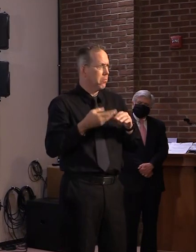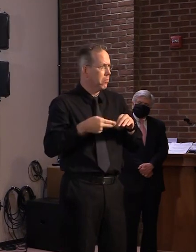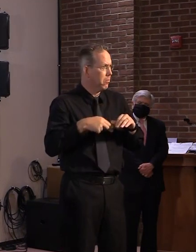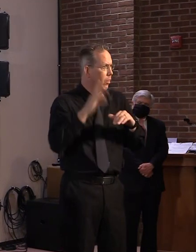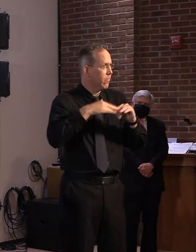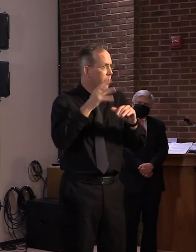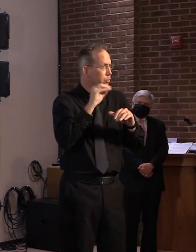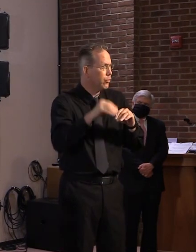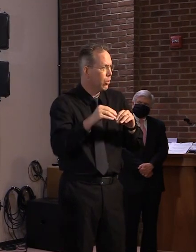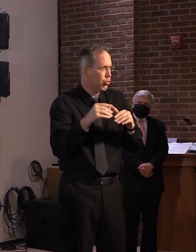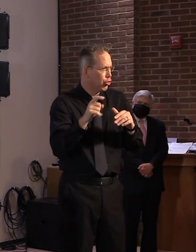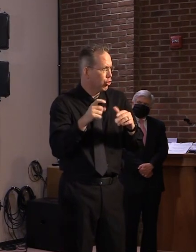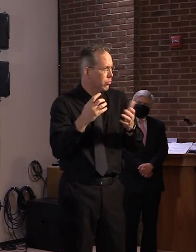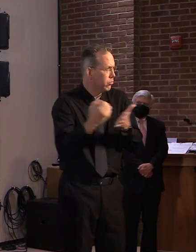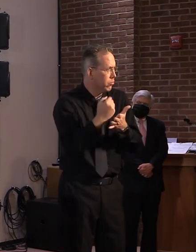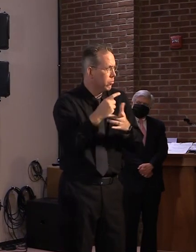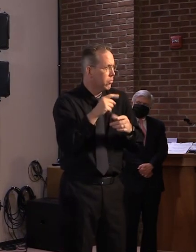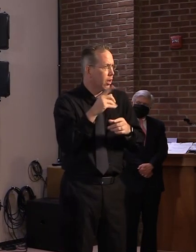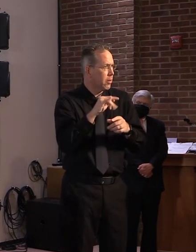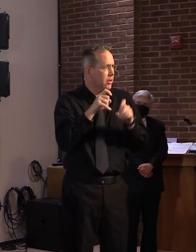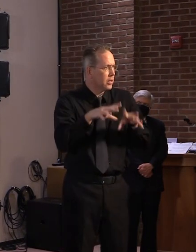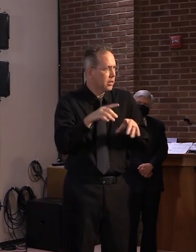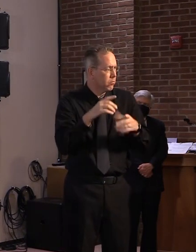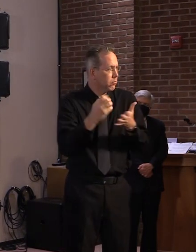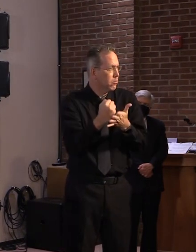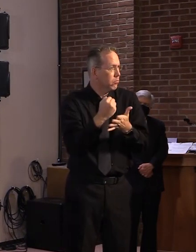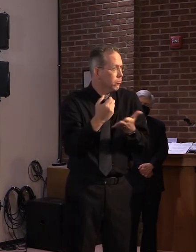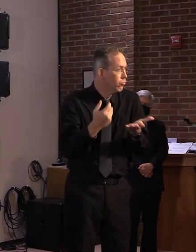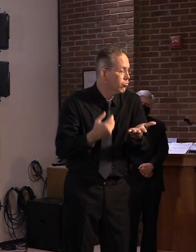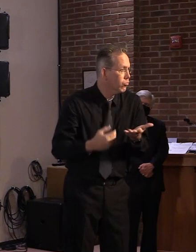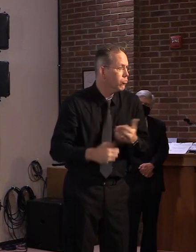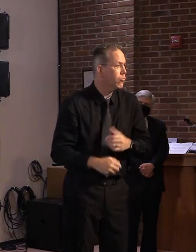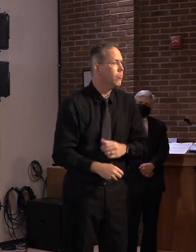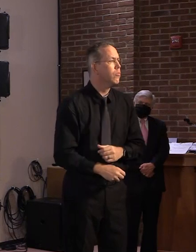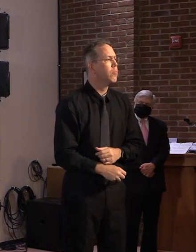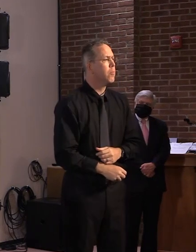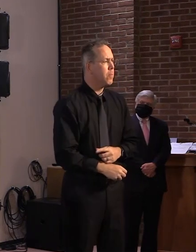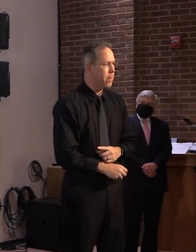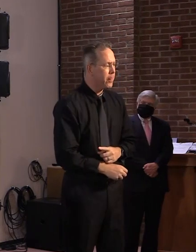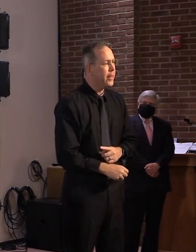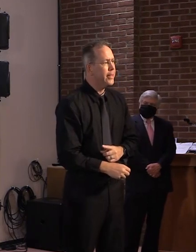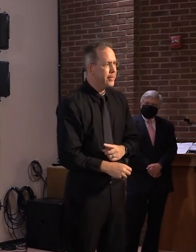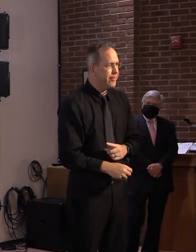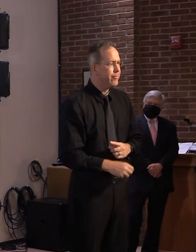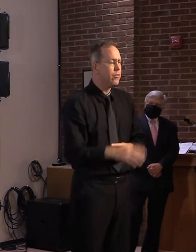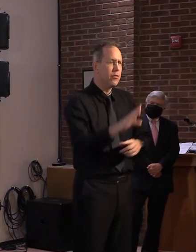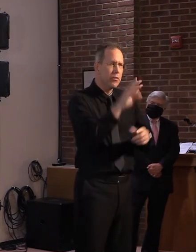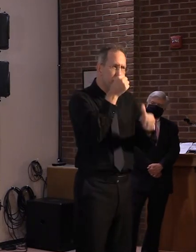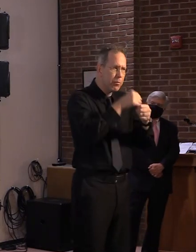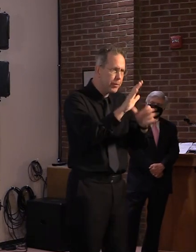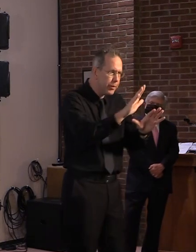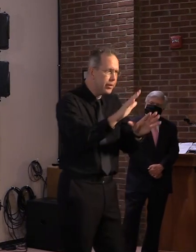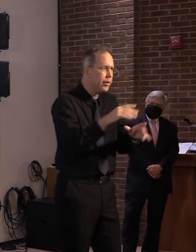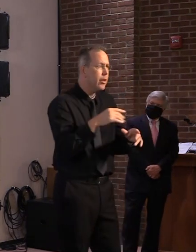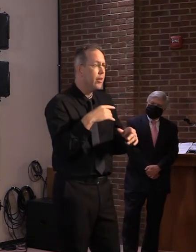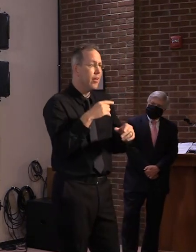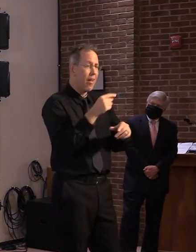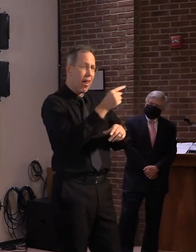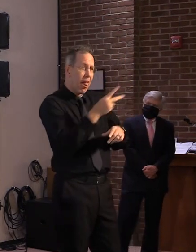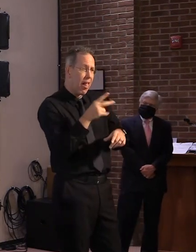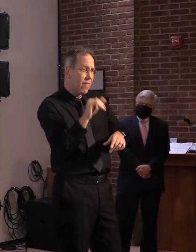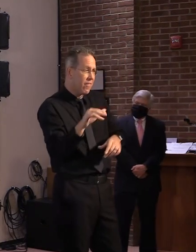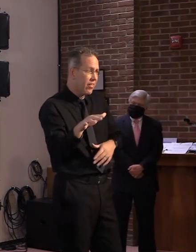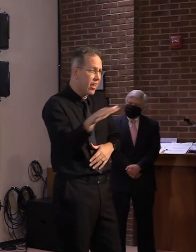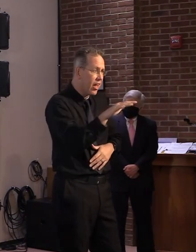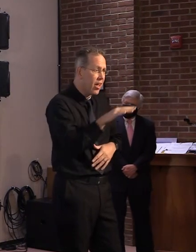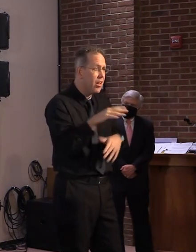asymptomatic nature. Even if those kids acquired the virus from adults, they're much less prone to show